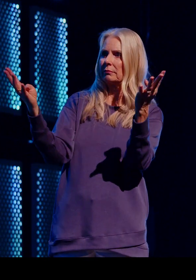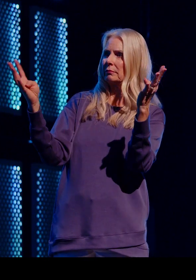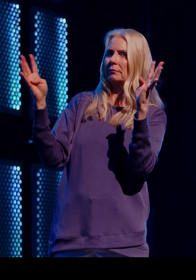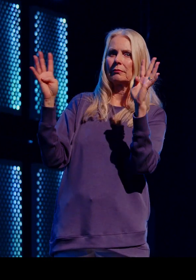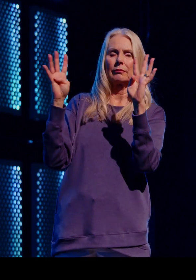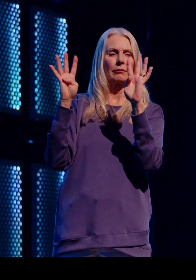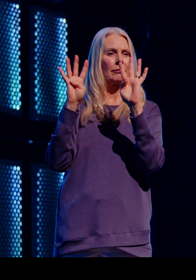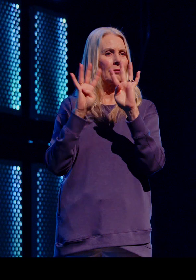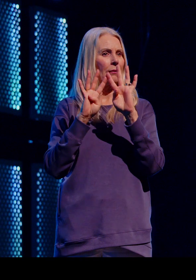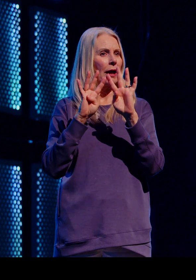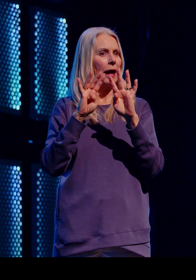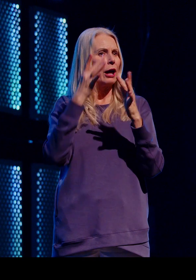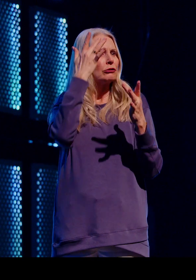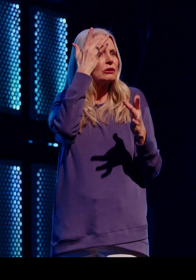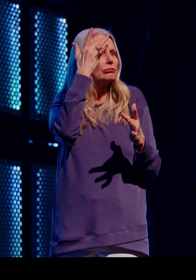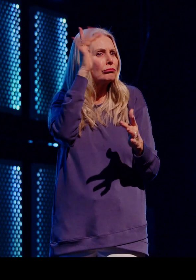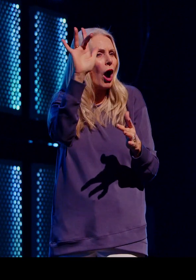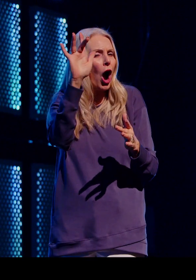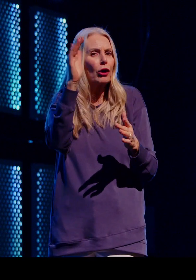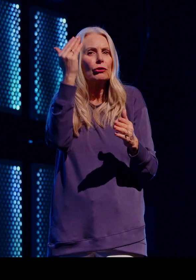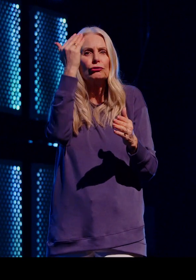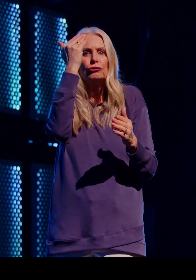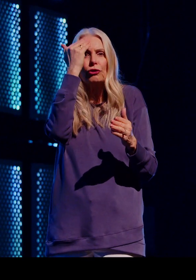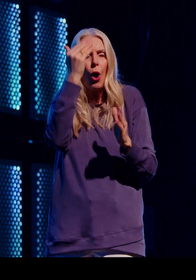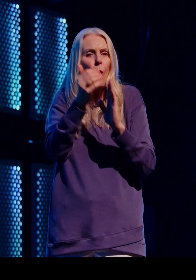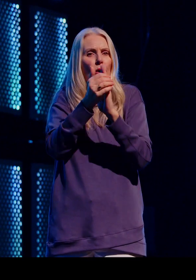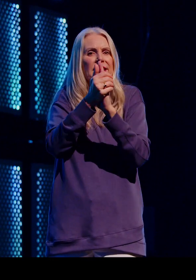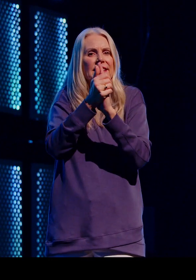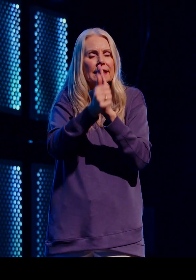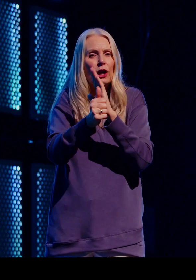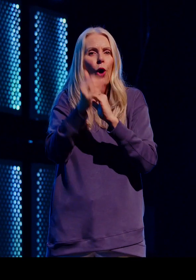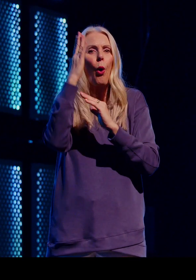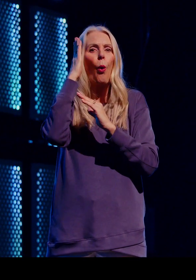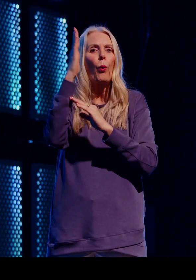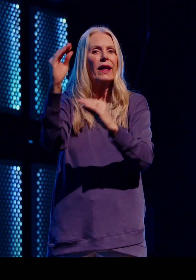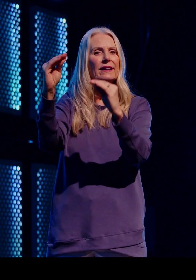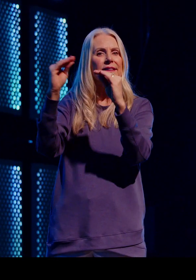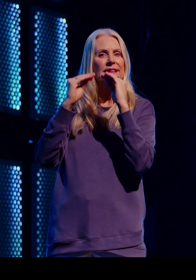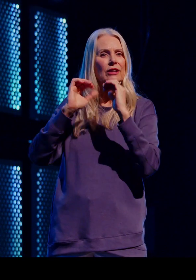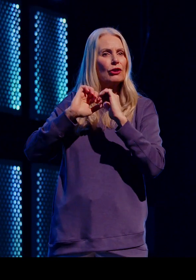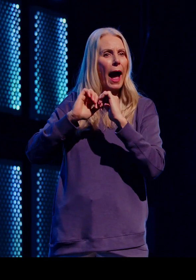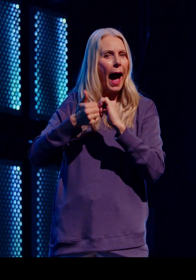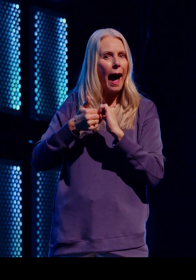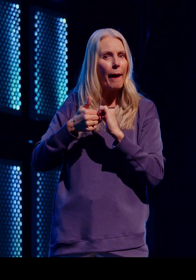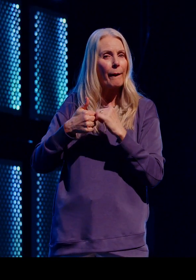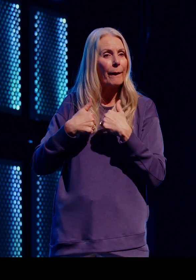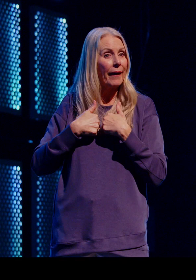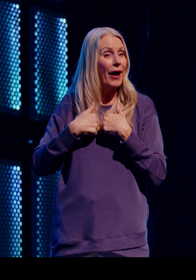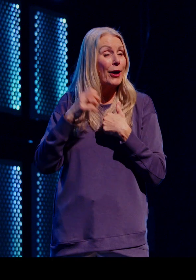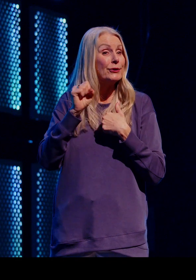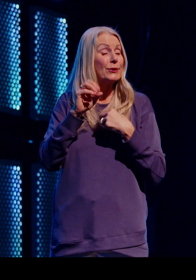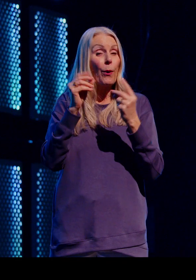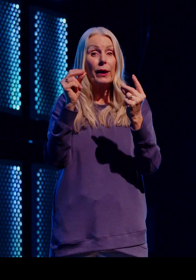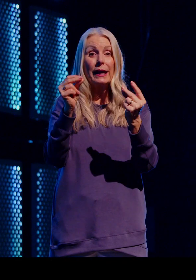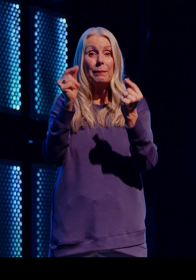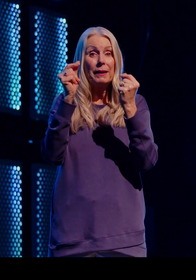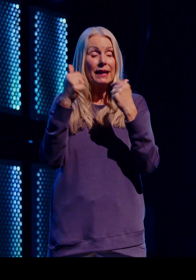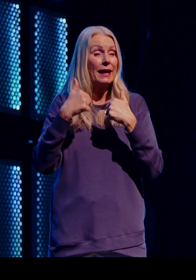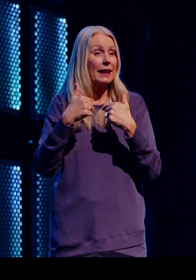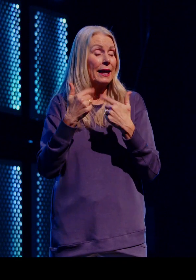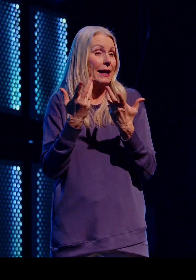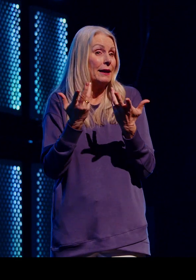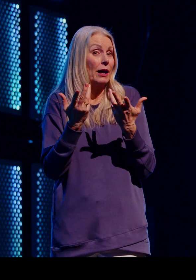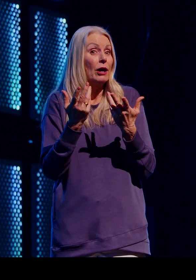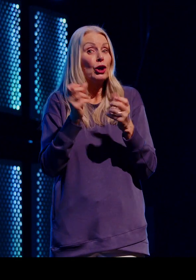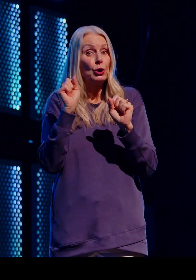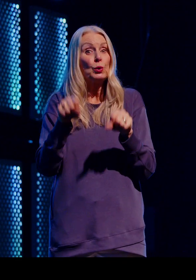are incredibly smart in this stuff. They're really skilled, and they really want to teach you how to do it. And so, immediately, you find that